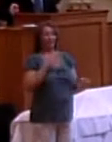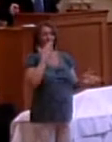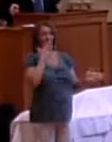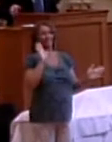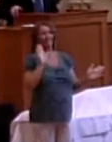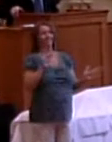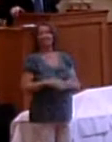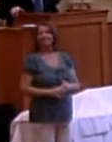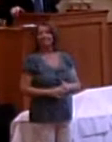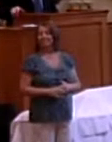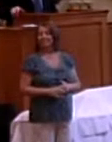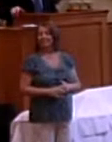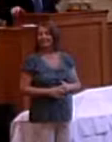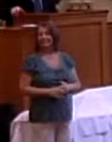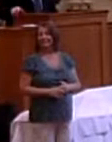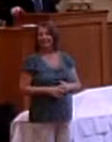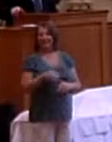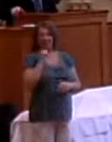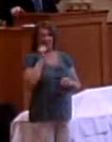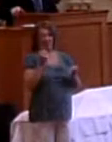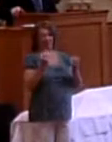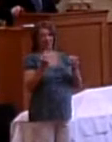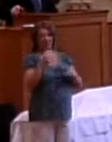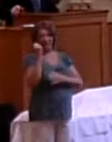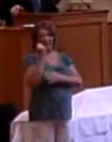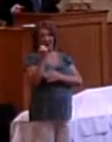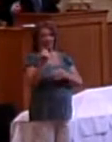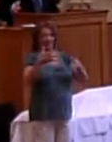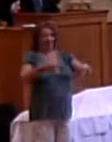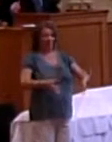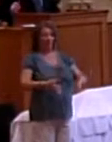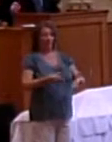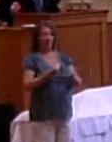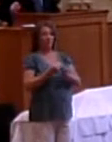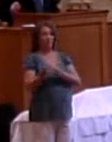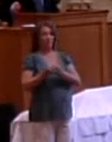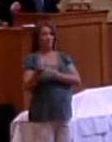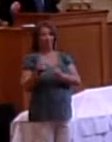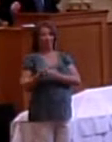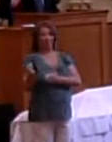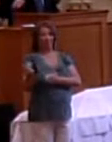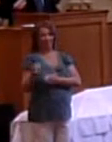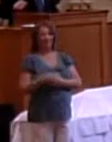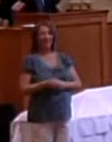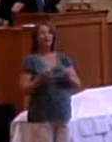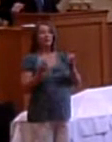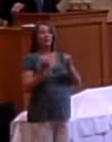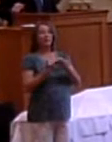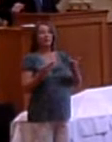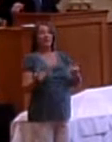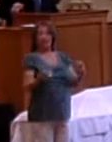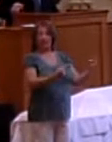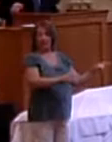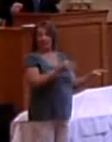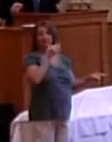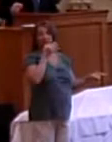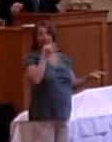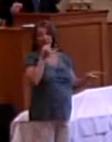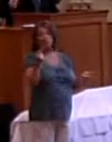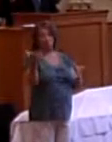anyway, not too many Saturdays left the shop and a lot coming right around the corner. So you definitely want to